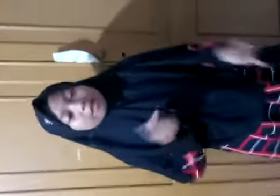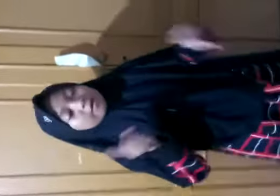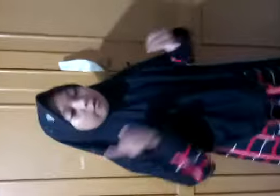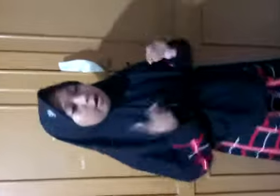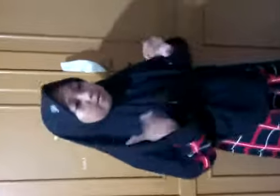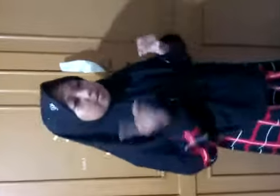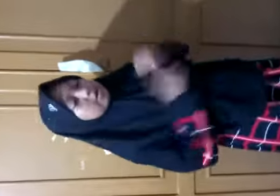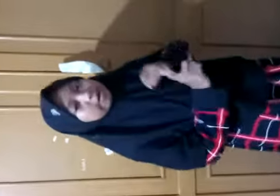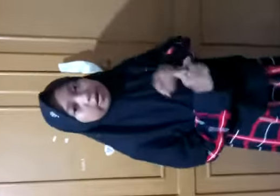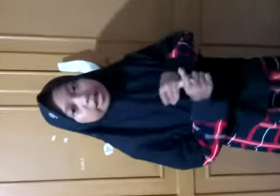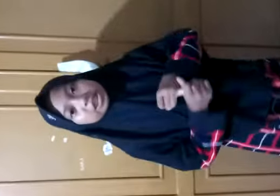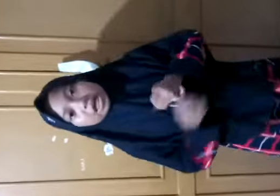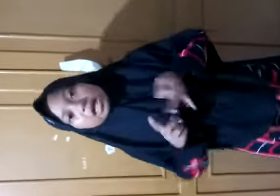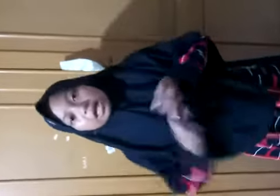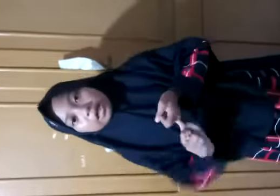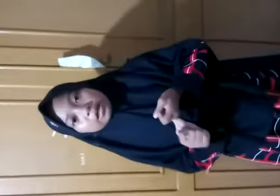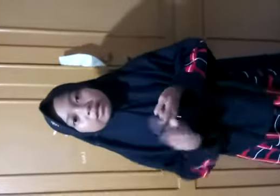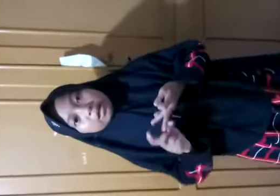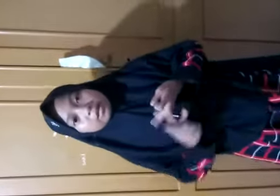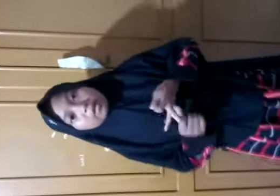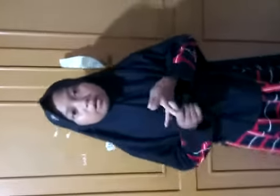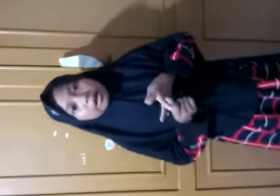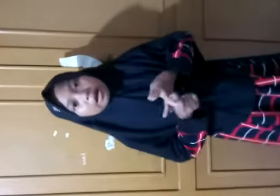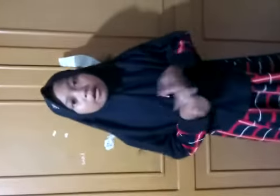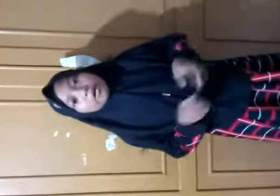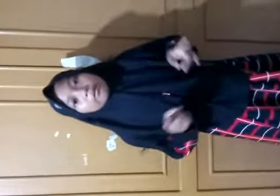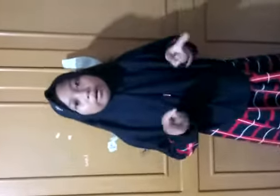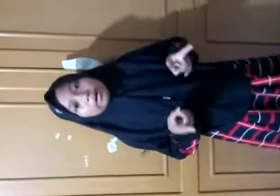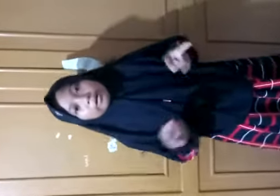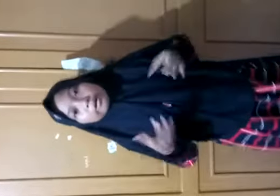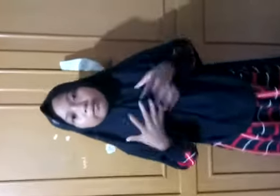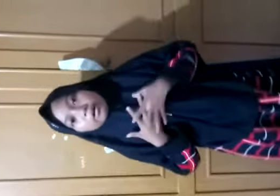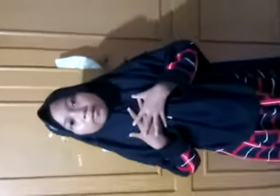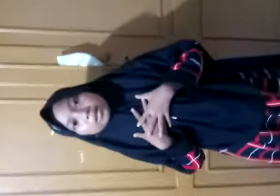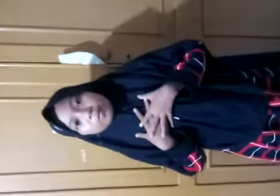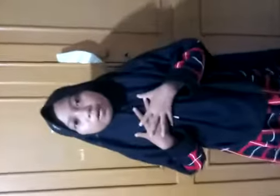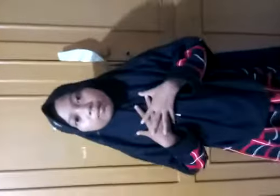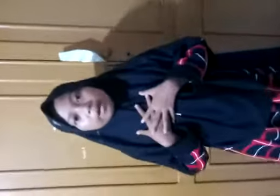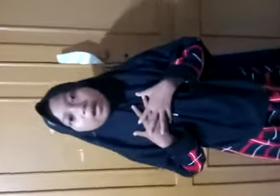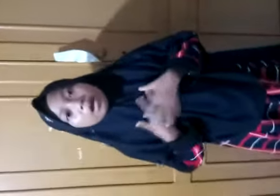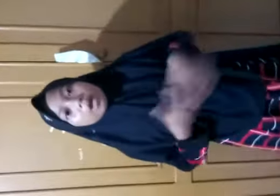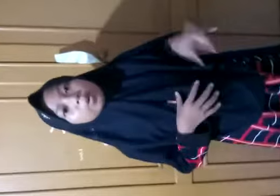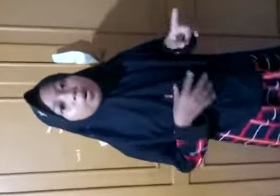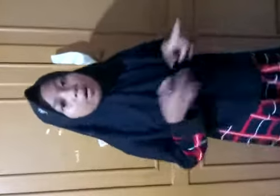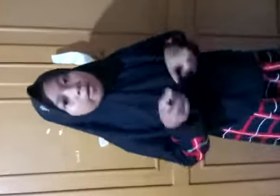Start from song Indonesia, English until Korea. Whether you have a hobby song with me, do